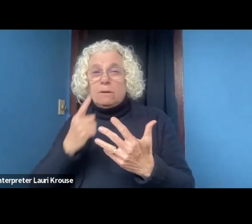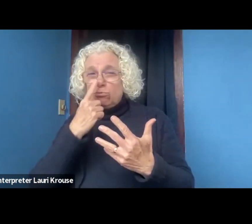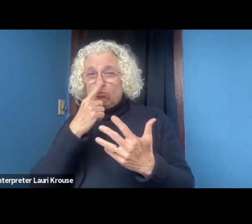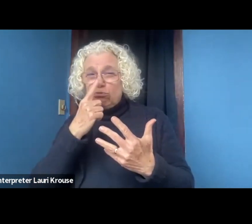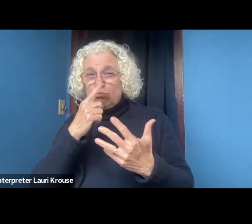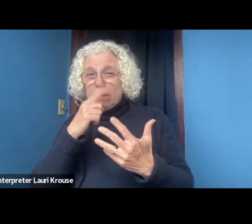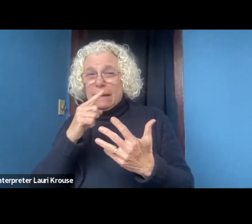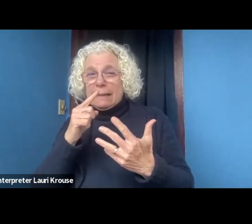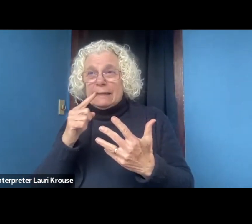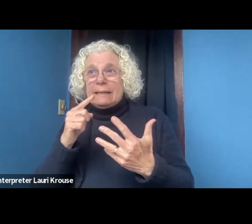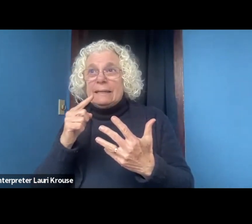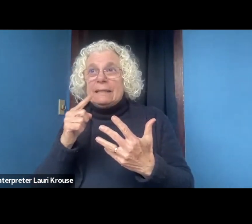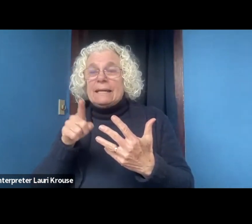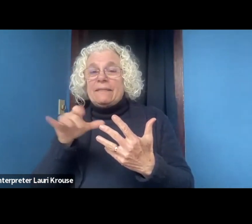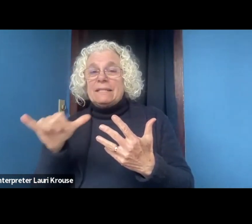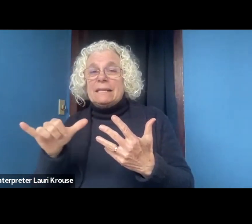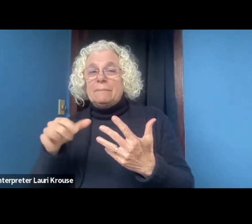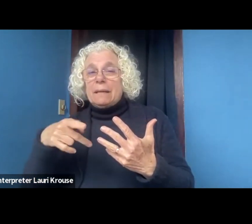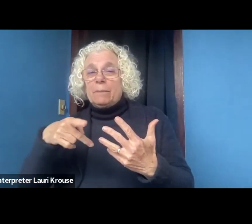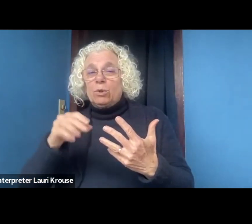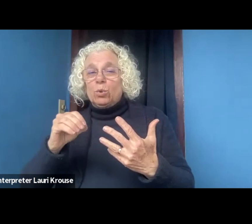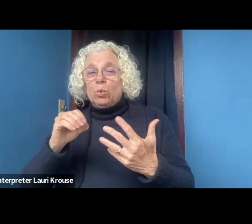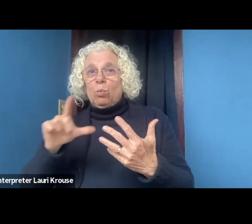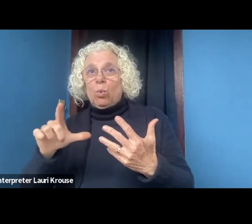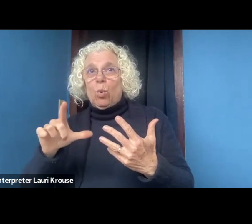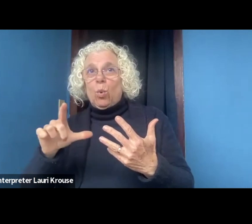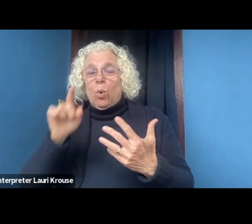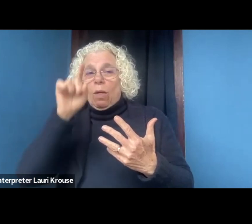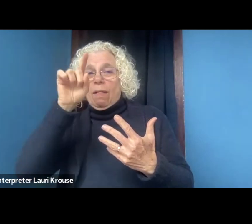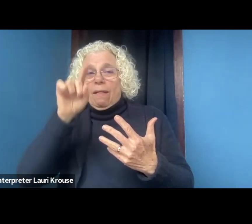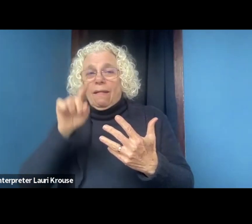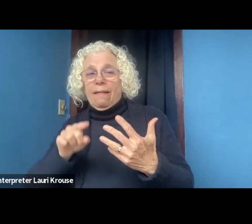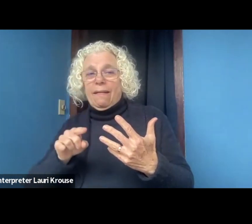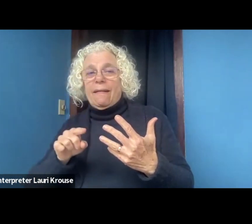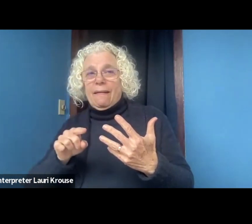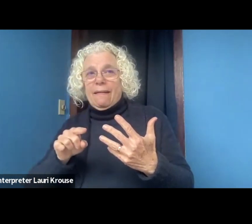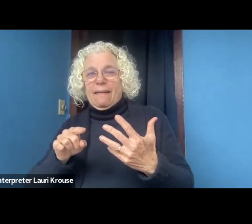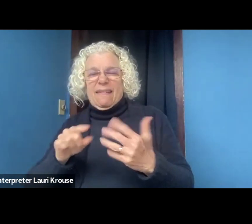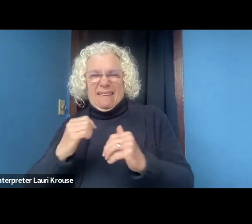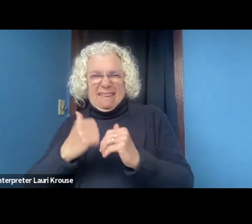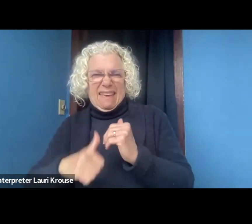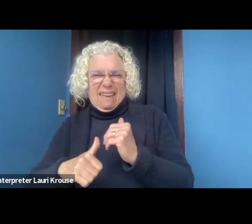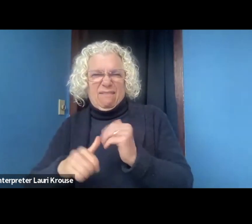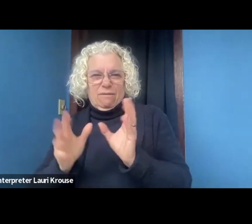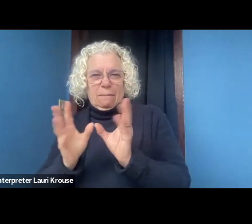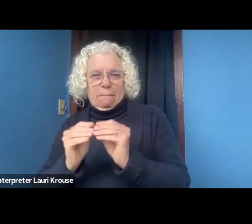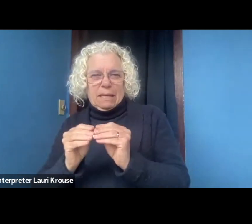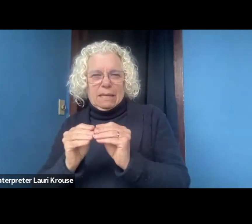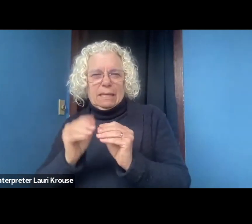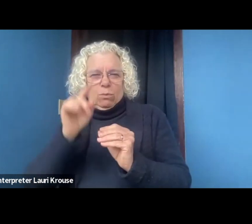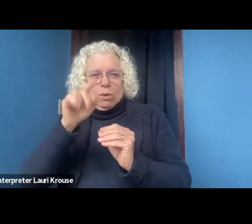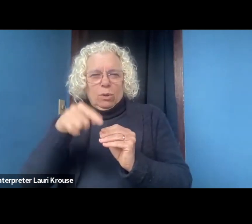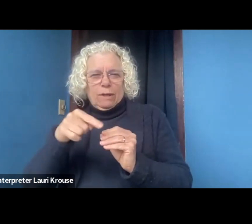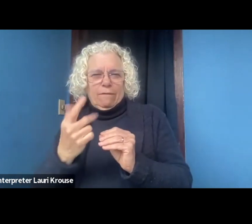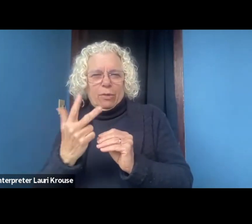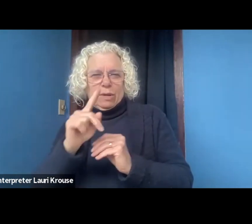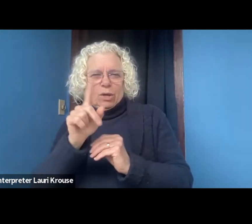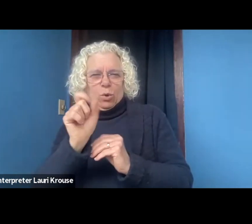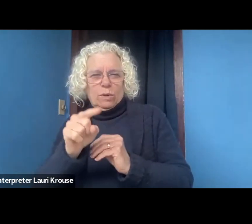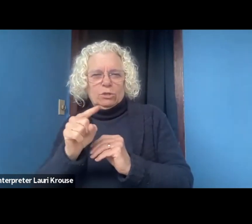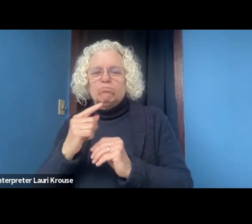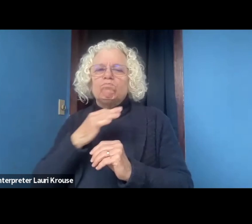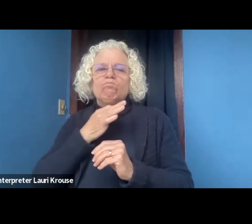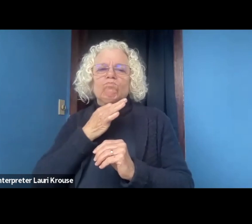on the call, I'm just going to launch a quick poll. We're going to be doing this after every face-to-face session. It's just 3 quick questions. We just want to